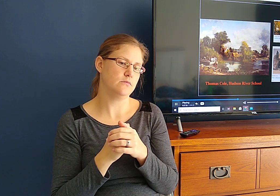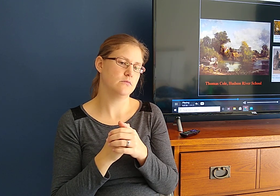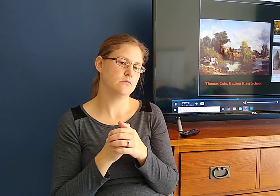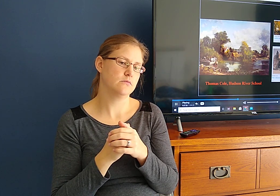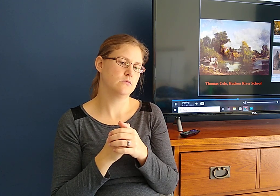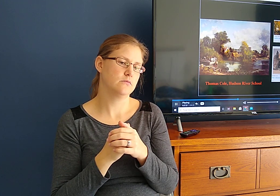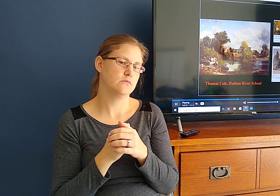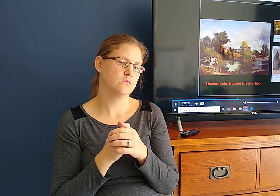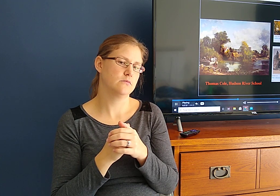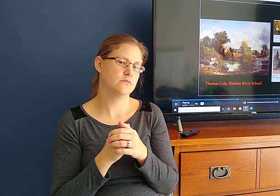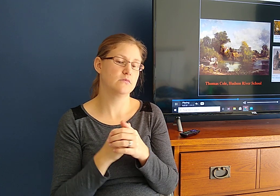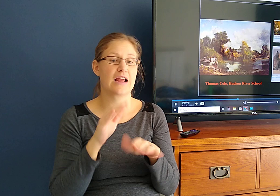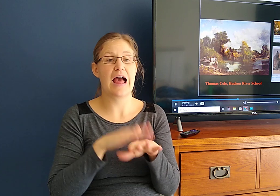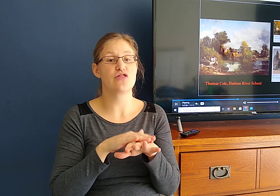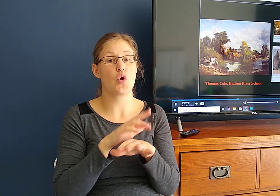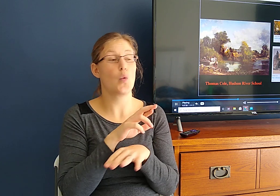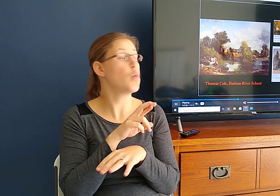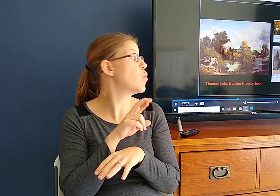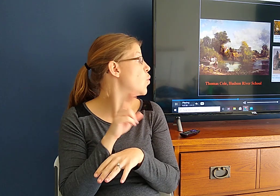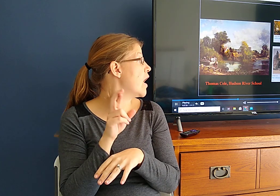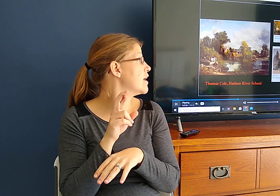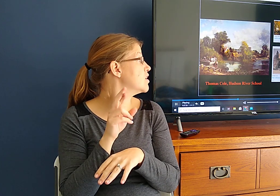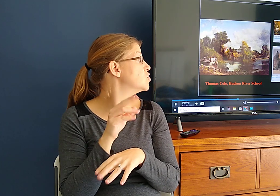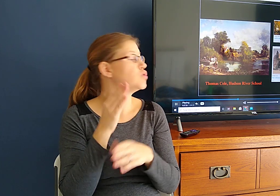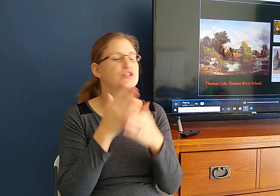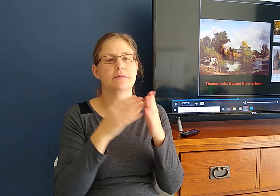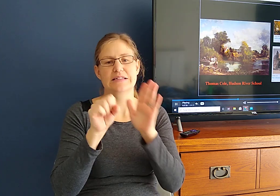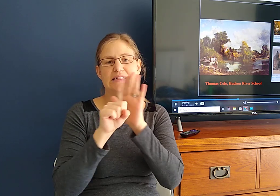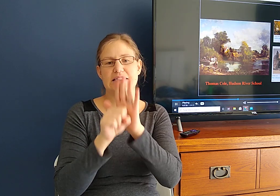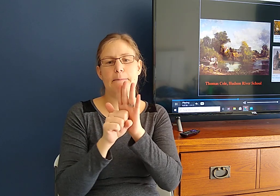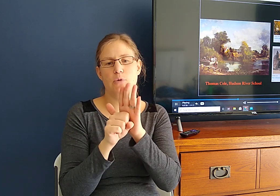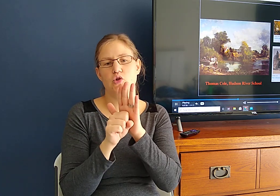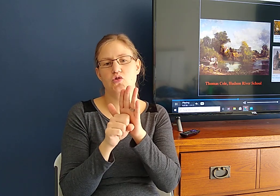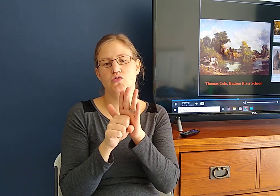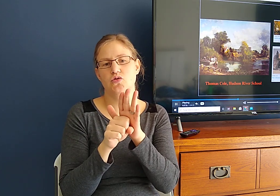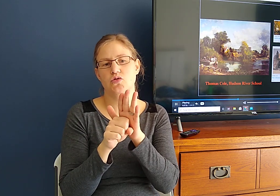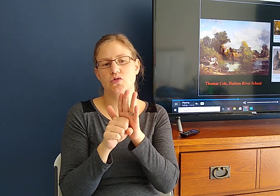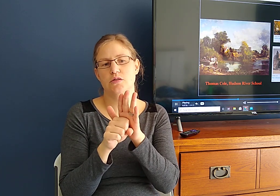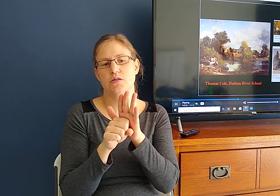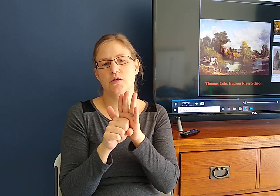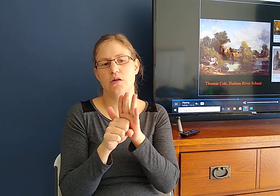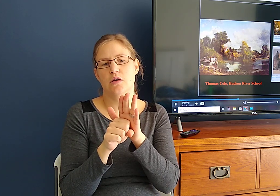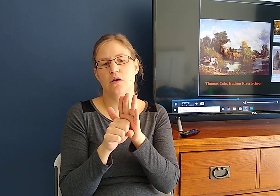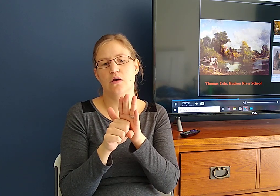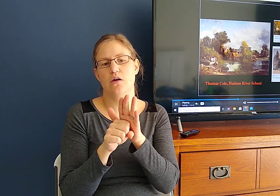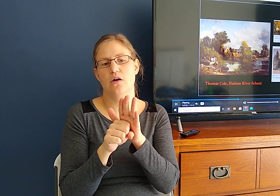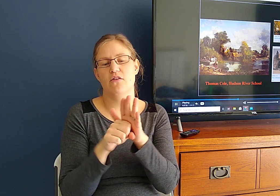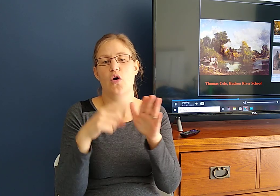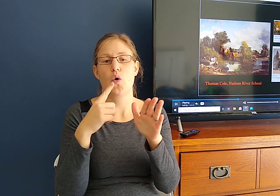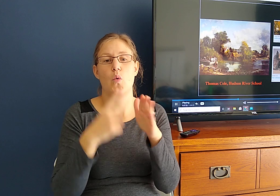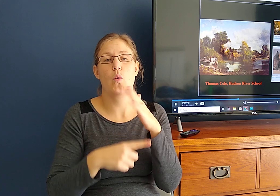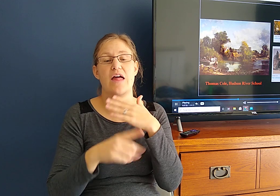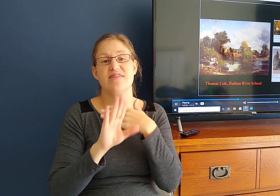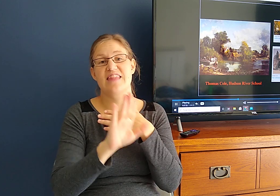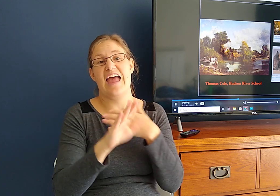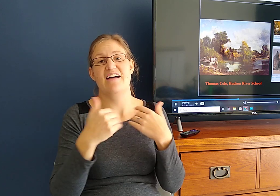And over on the right-hand side, those are some samples of what the DIA has in their collection.